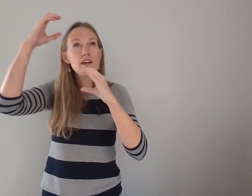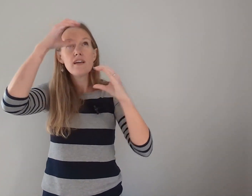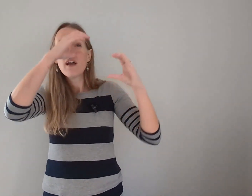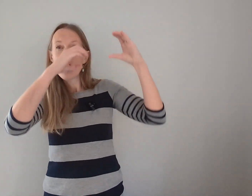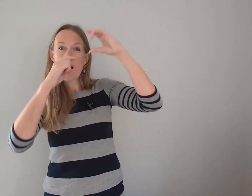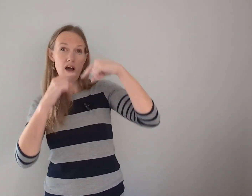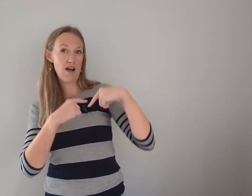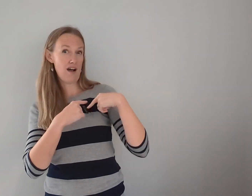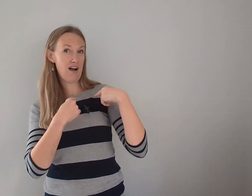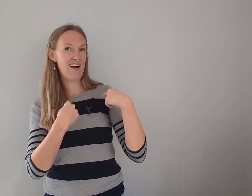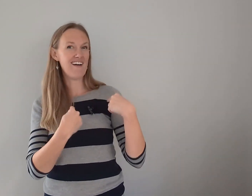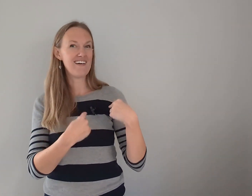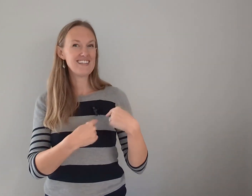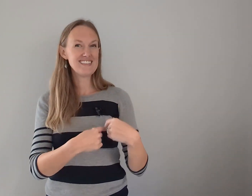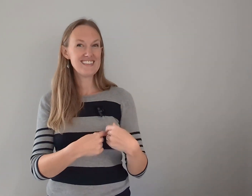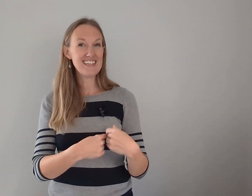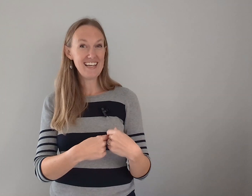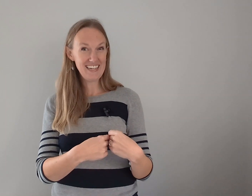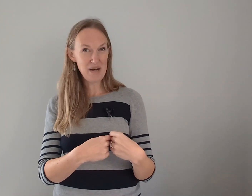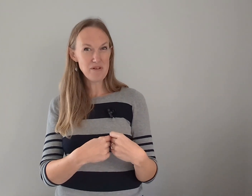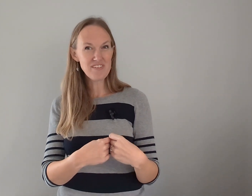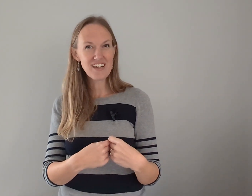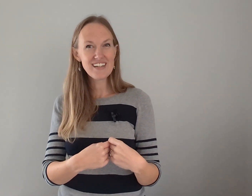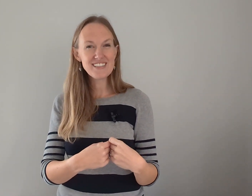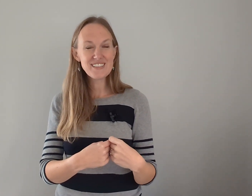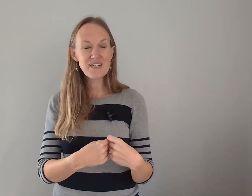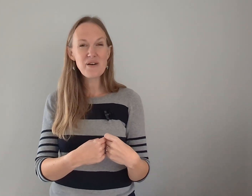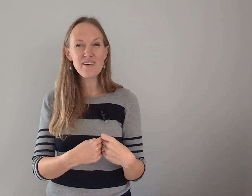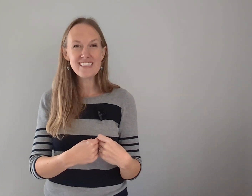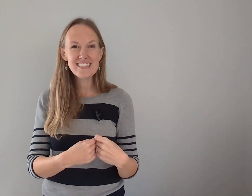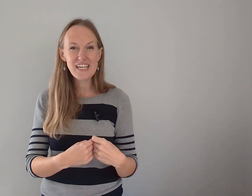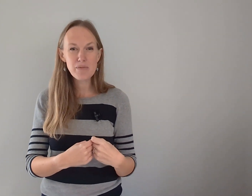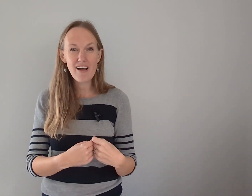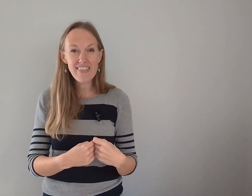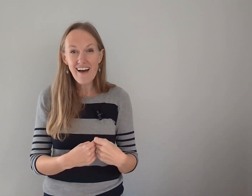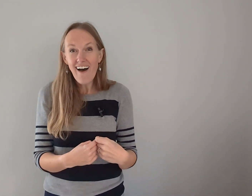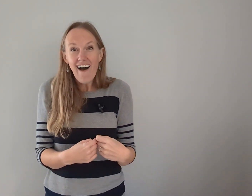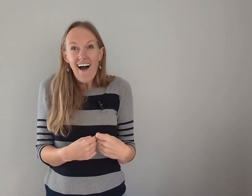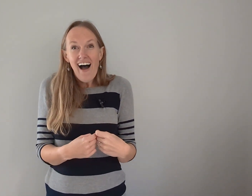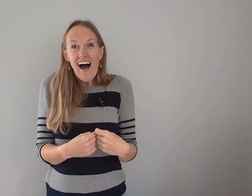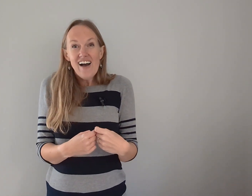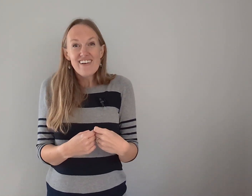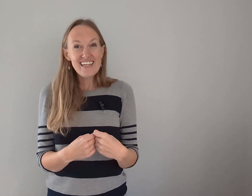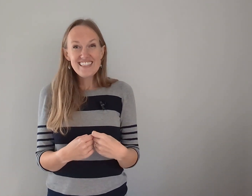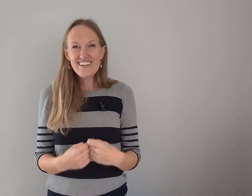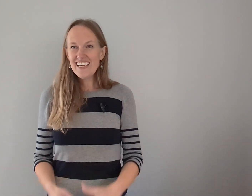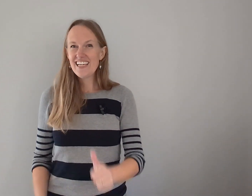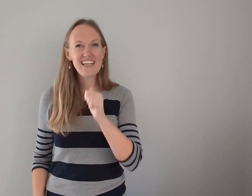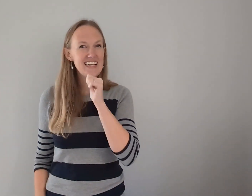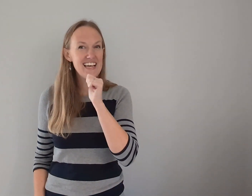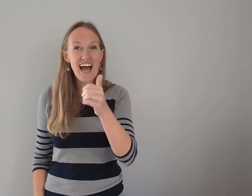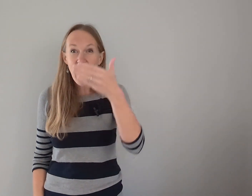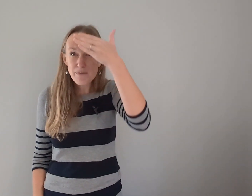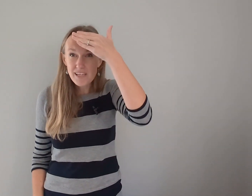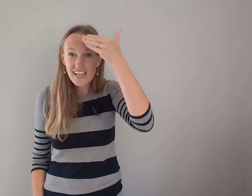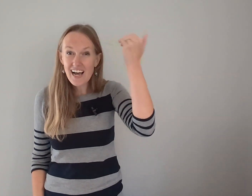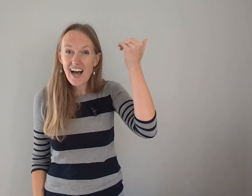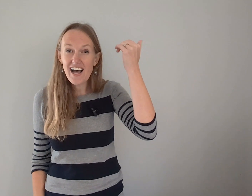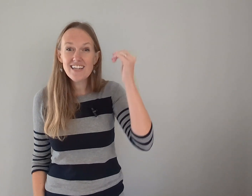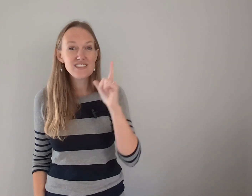wandering heart? And now moving on to the chorus, take a breath. We can do it. Not because